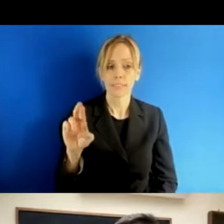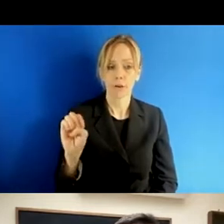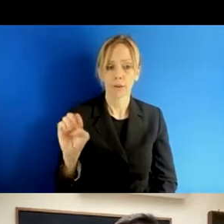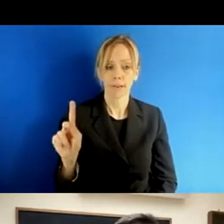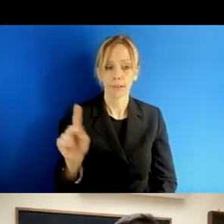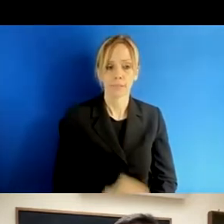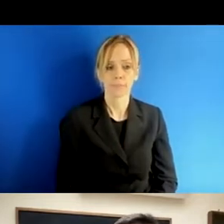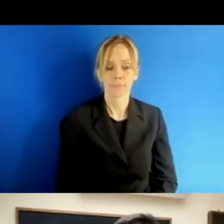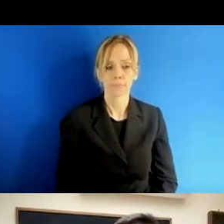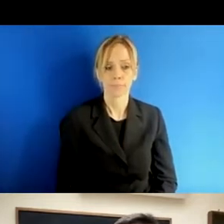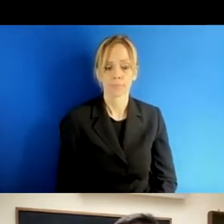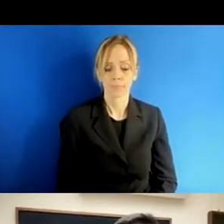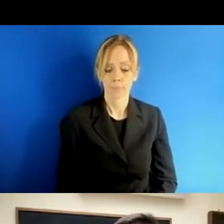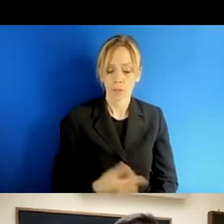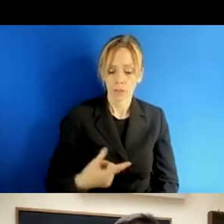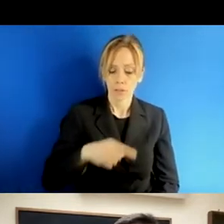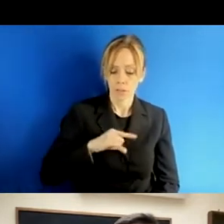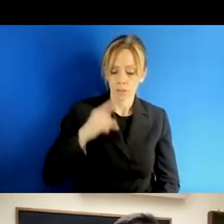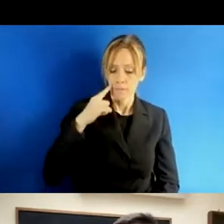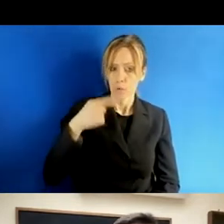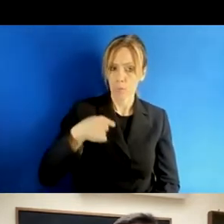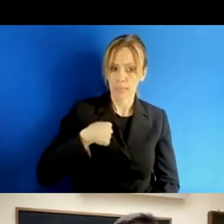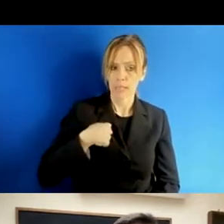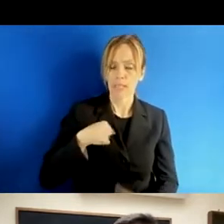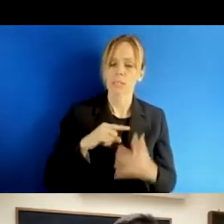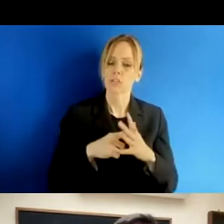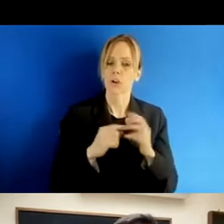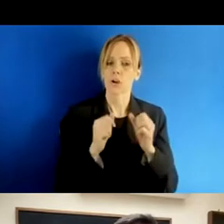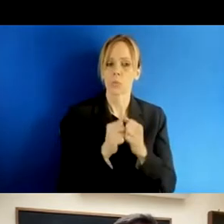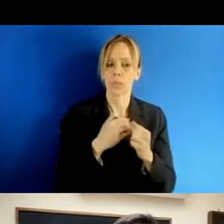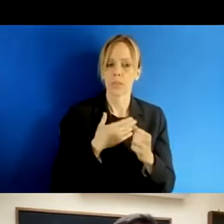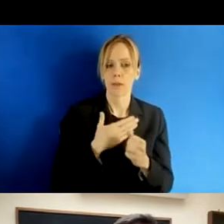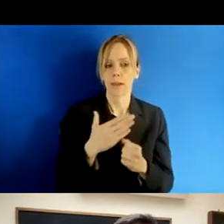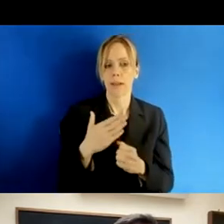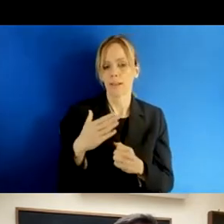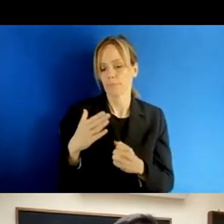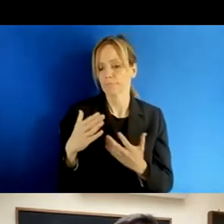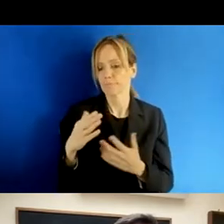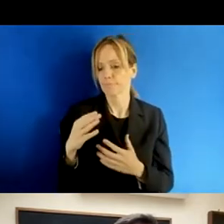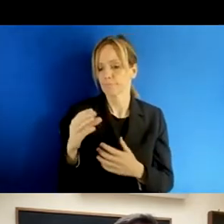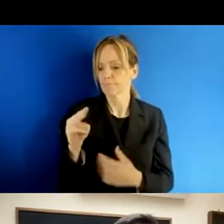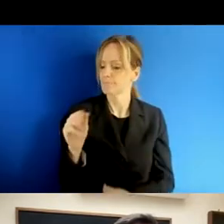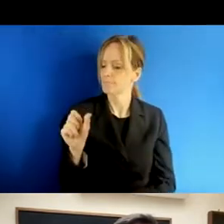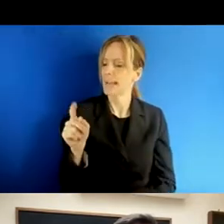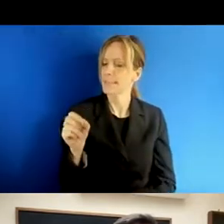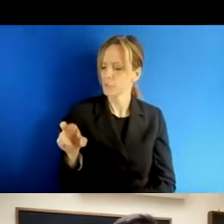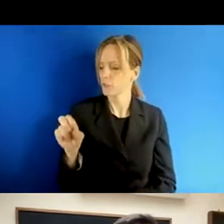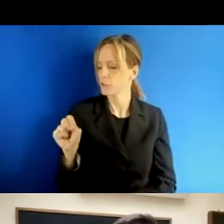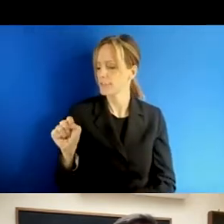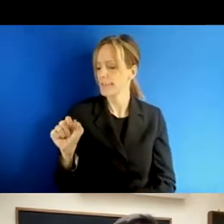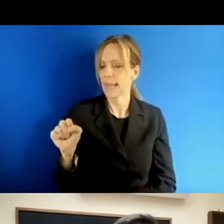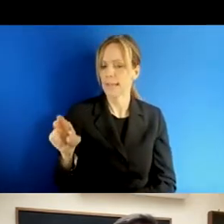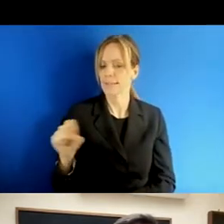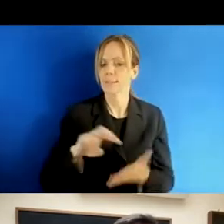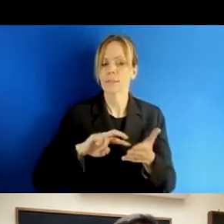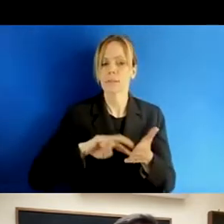For me, things started with my master status, which is my race. So most of my life, my race has been